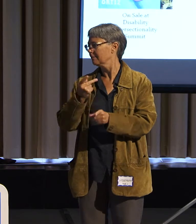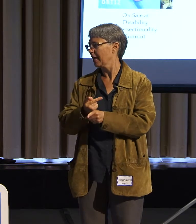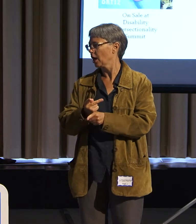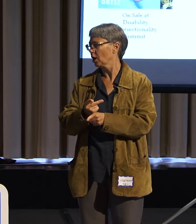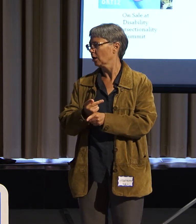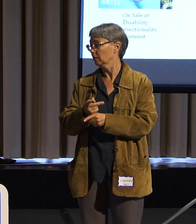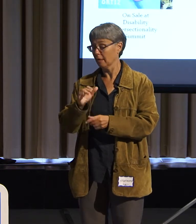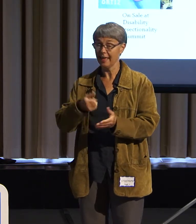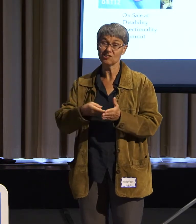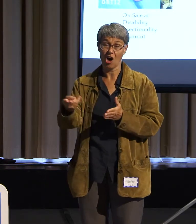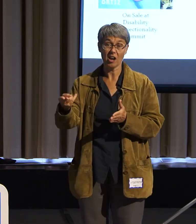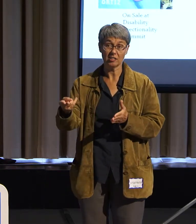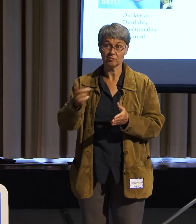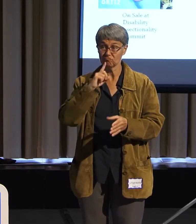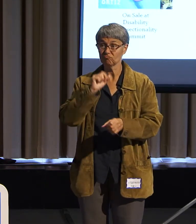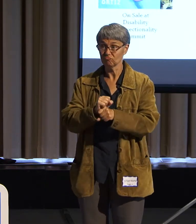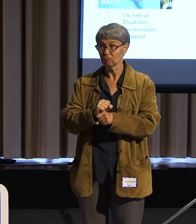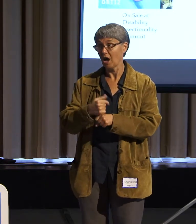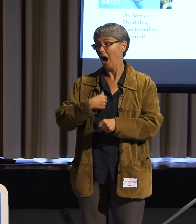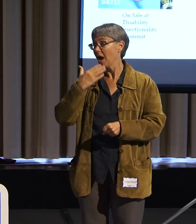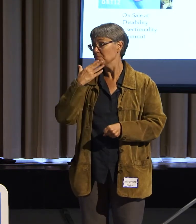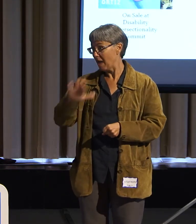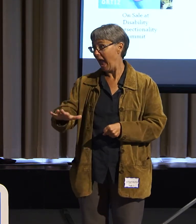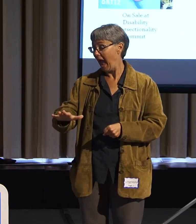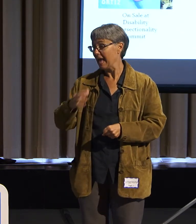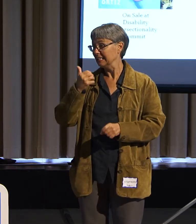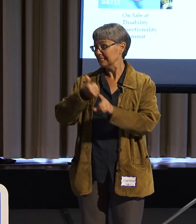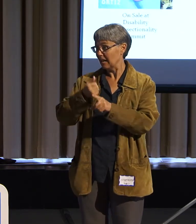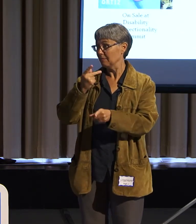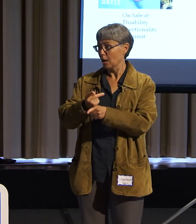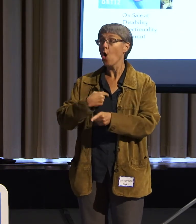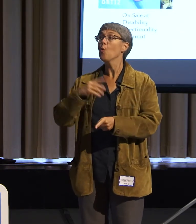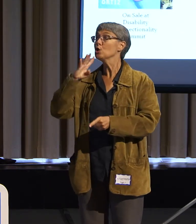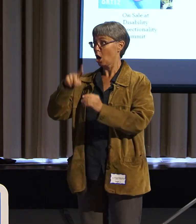So I think we have time for one more question, correct? Yes.